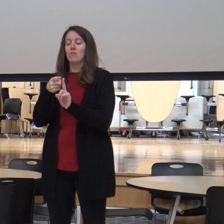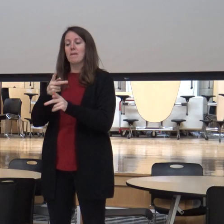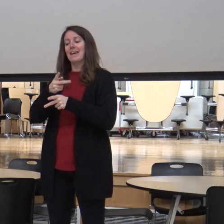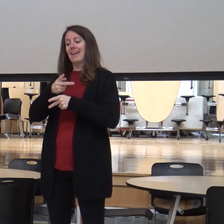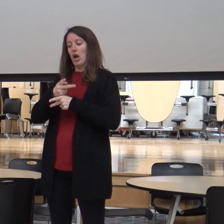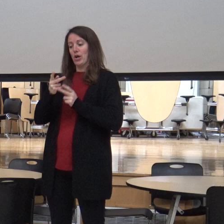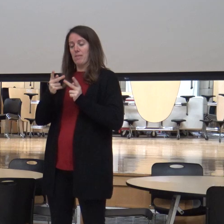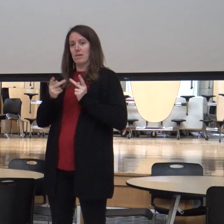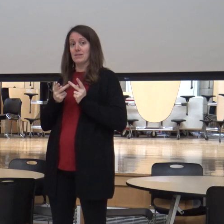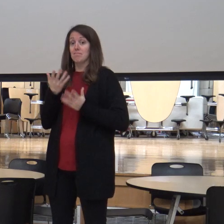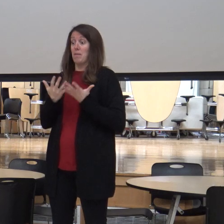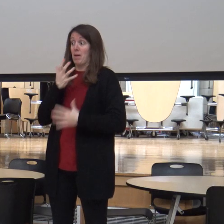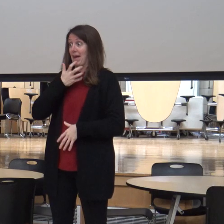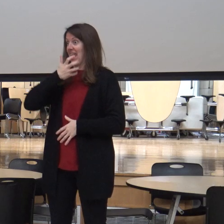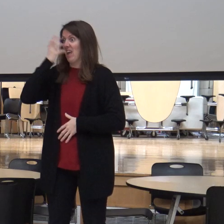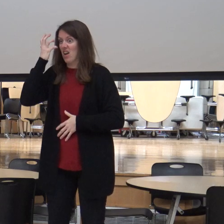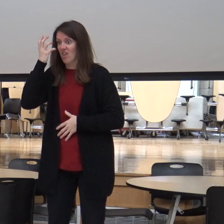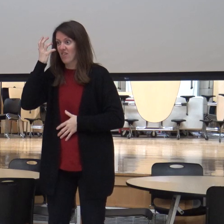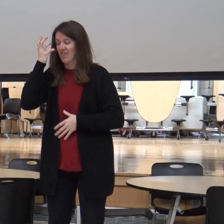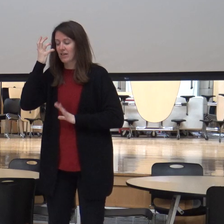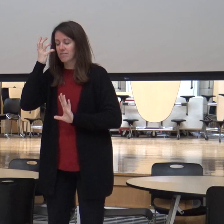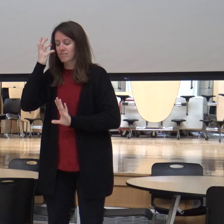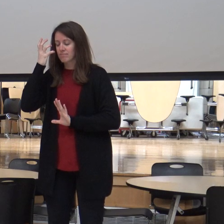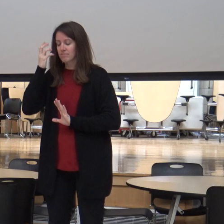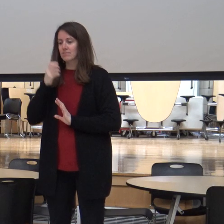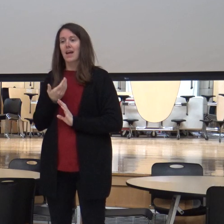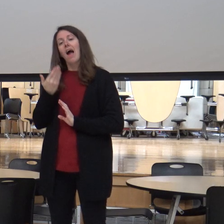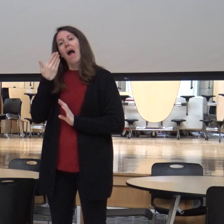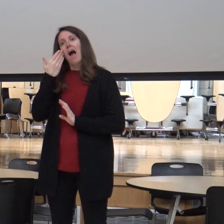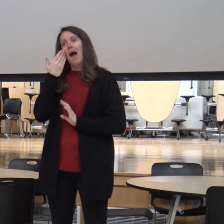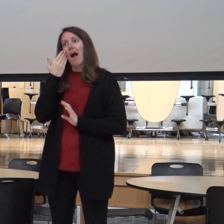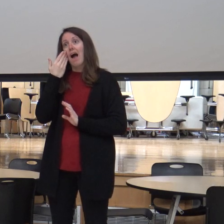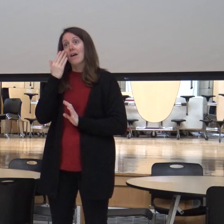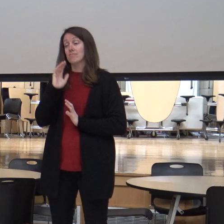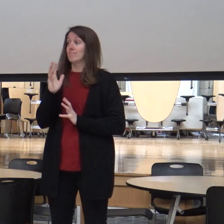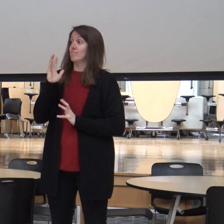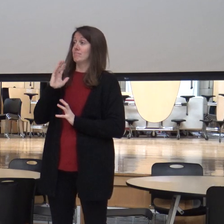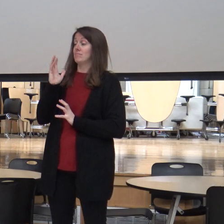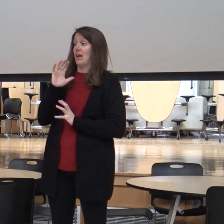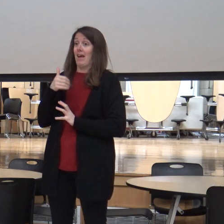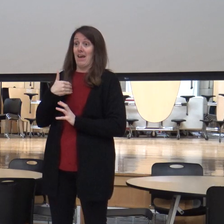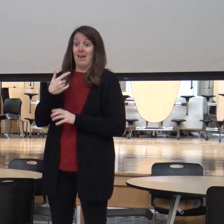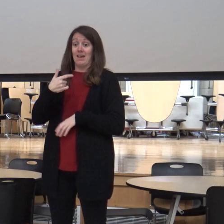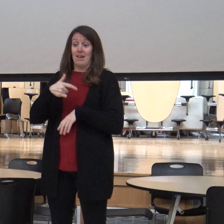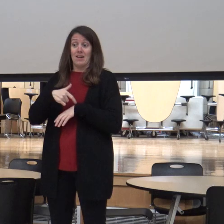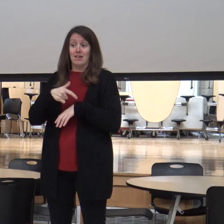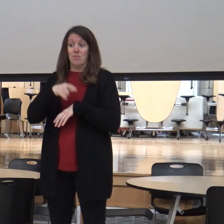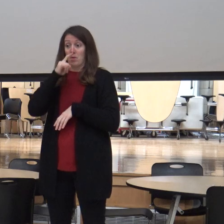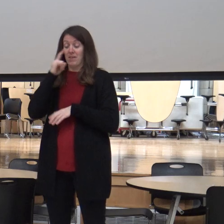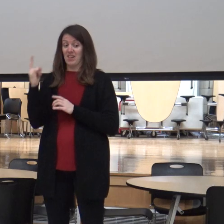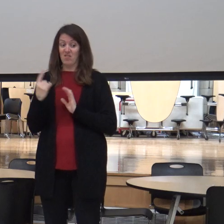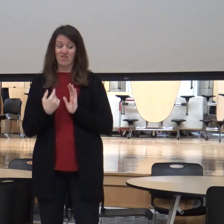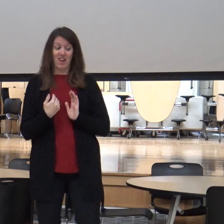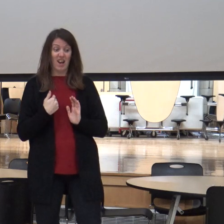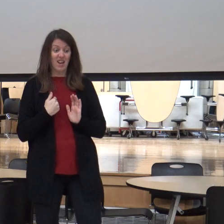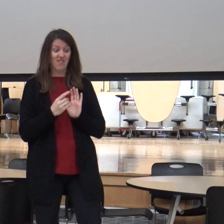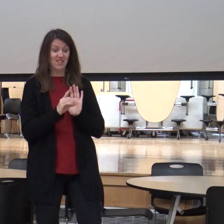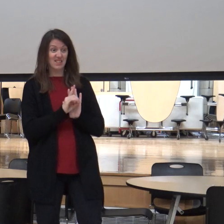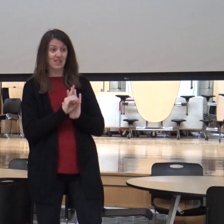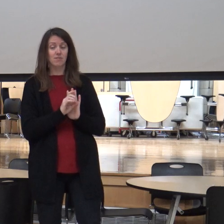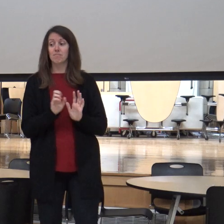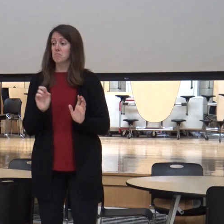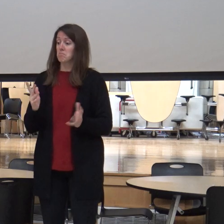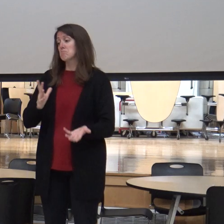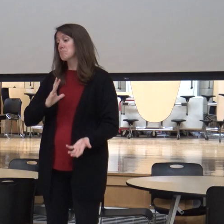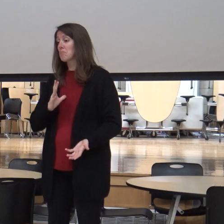place. Even if we're angry. I don't know, there was a time where my kid come and they had a D and I was like, oh, all right, that's great.